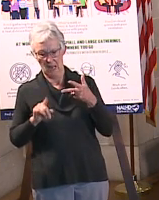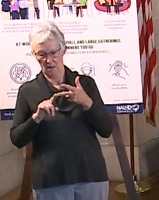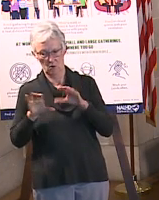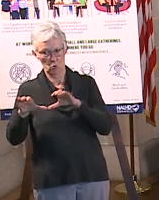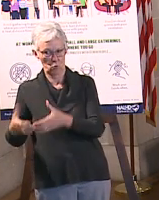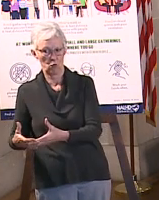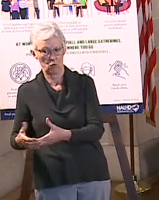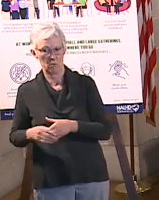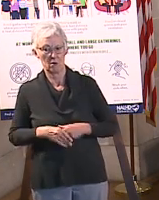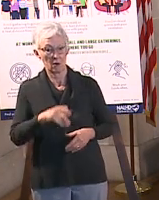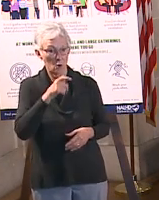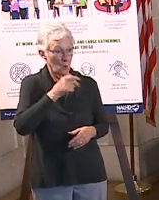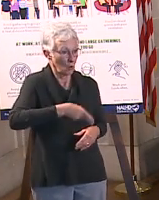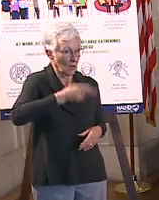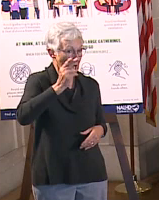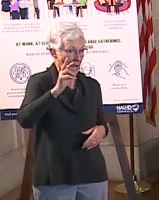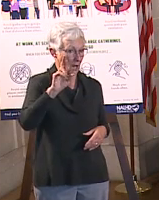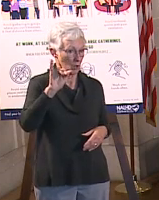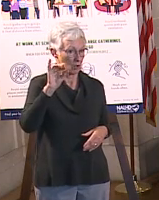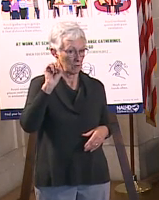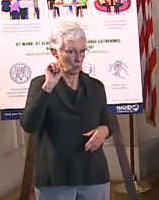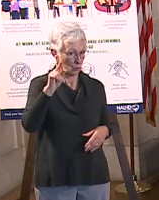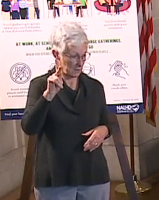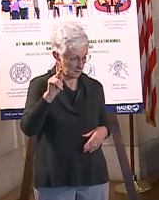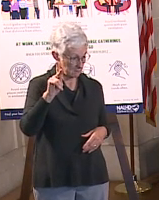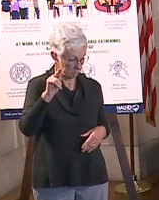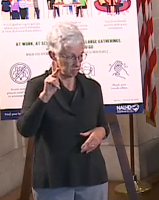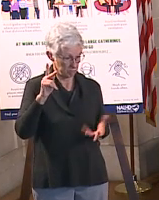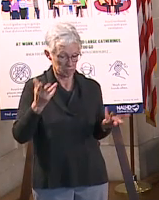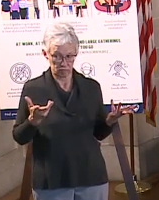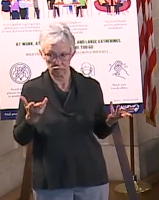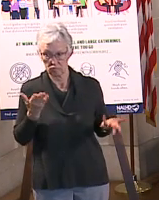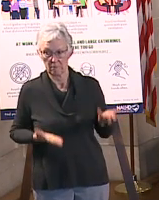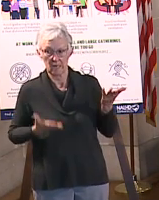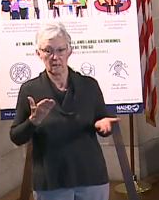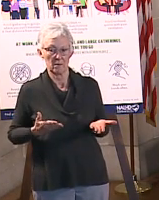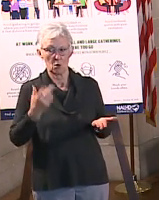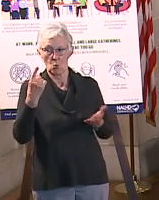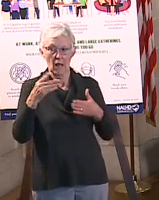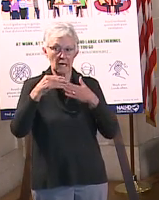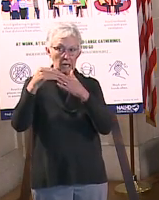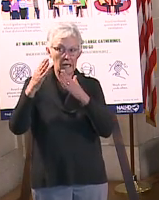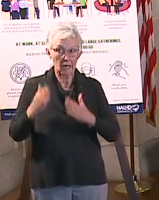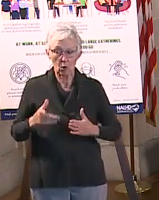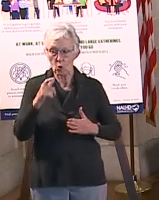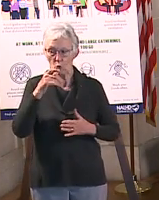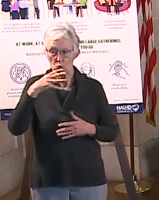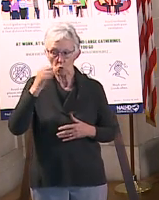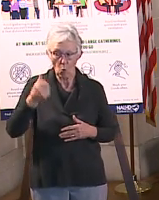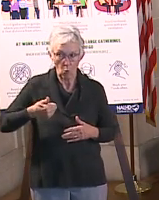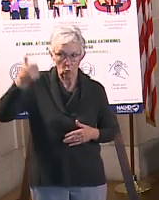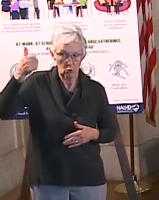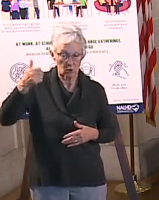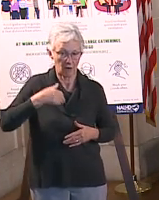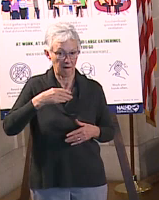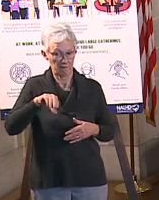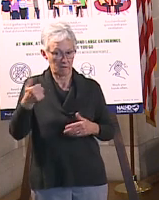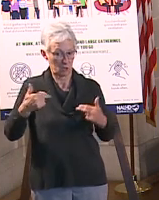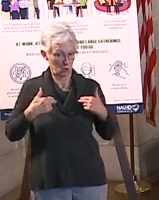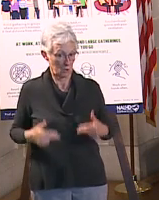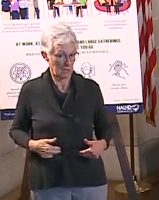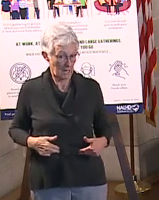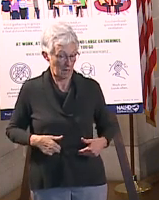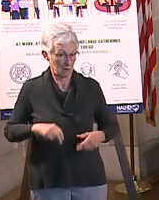risk, maybe that changes the equation. If you've got one of our leaders who's older, who's got underlying healthcare conditions, they